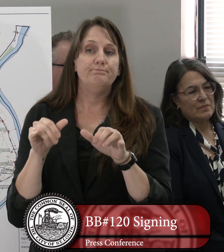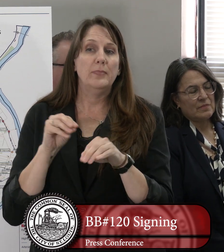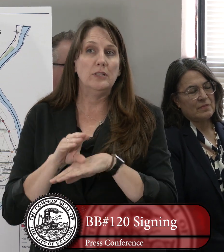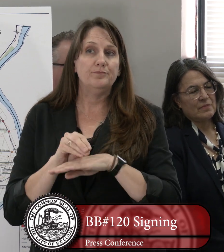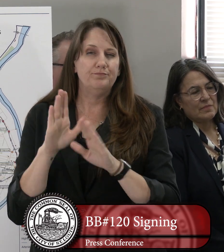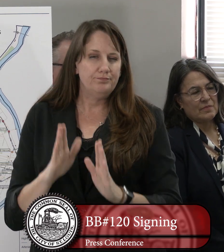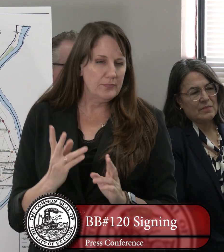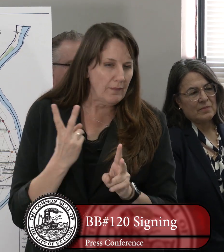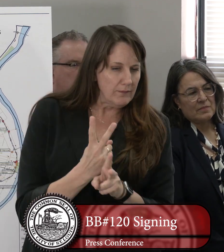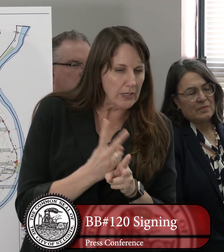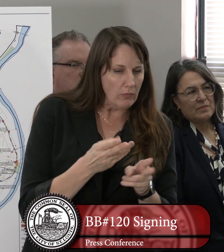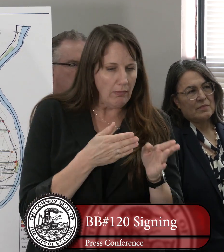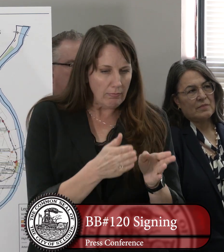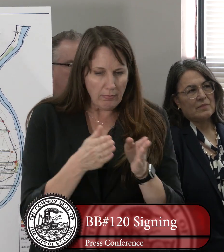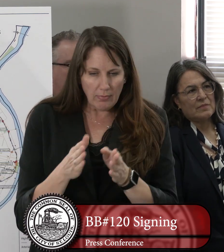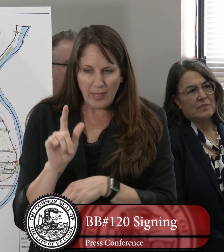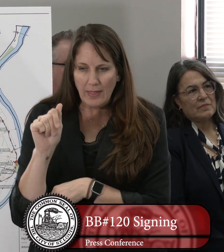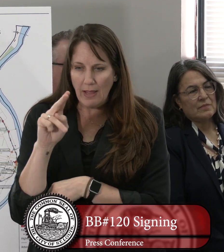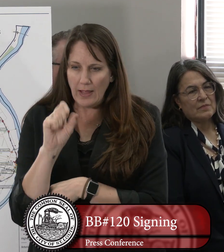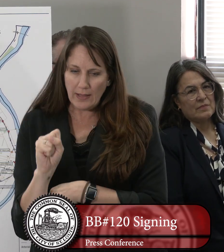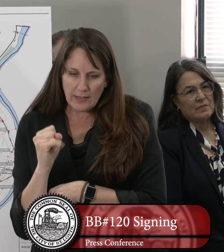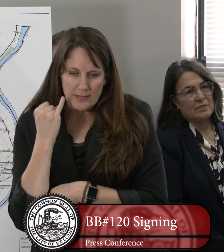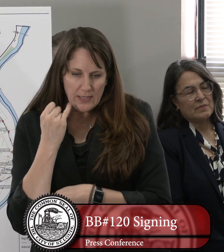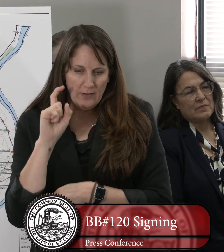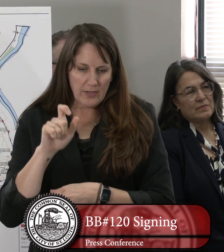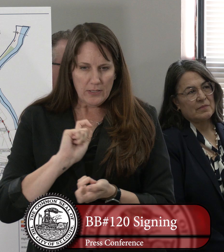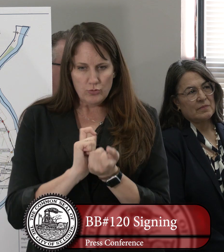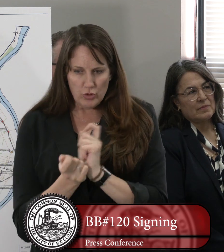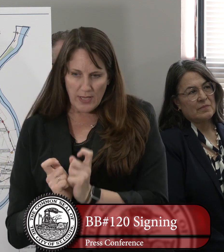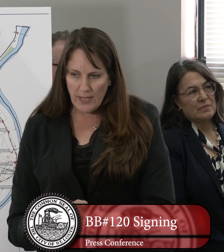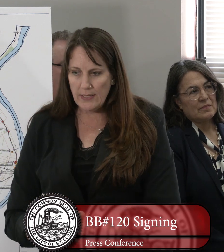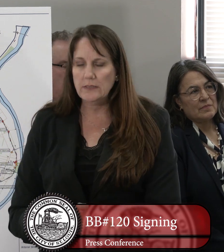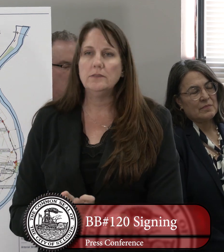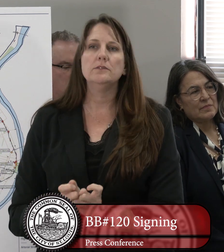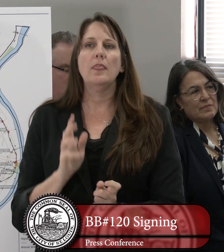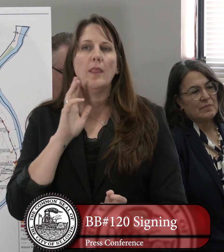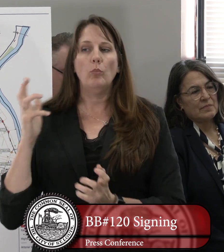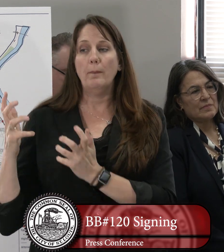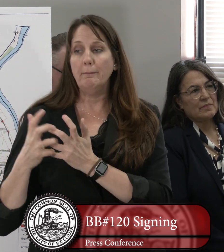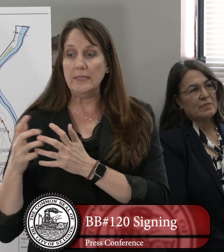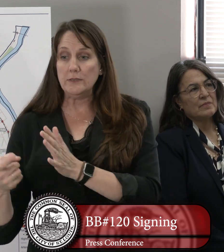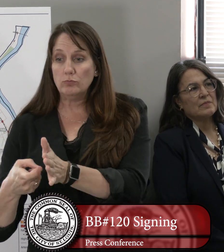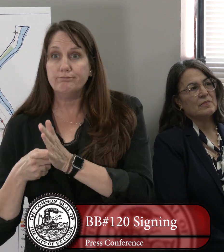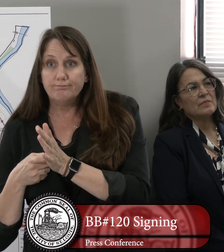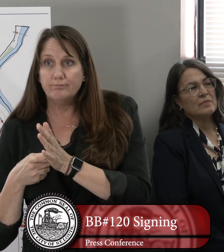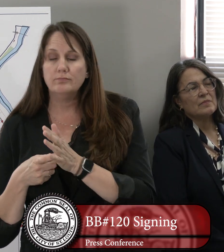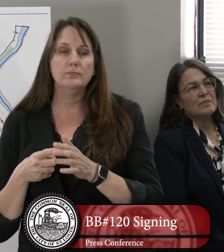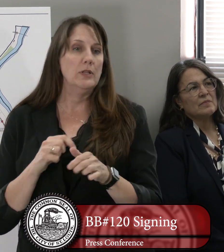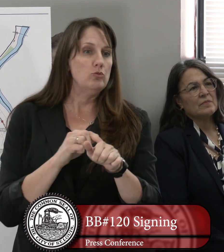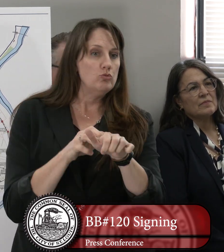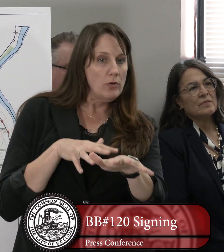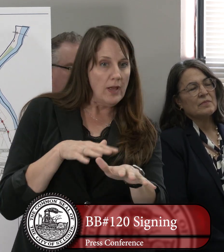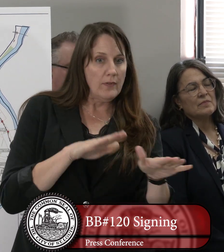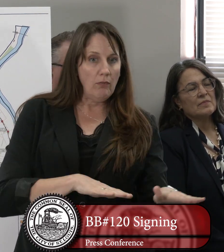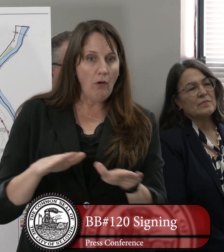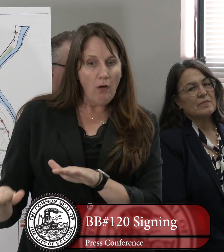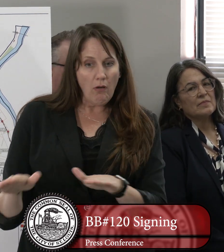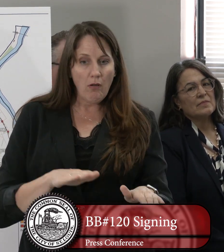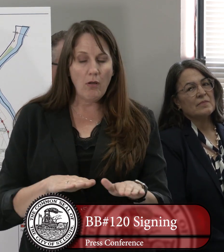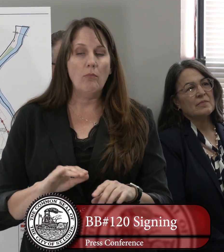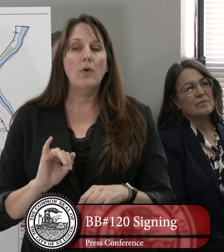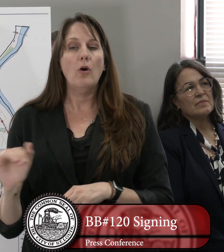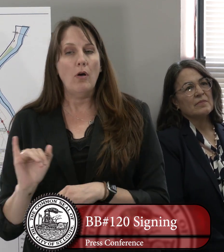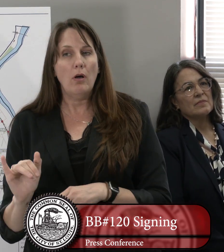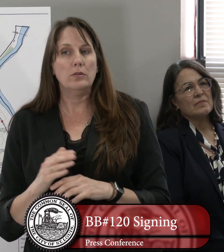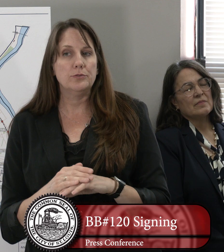lane configurations and develop roadway modifications that both meet demand, calm traffic, and enhance